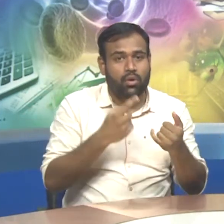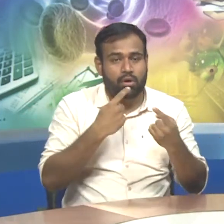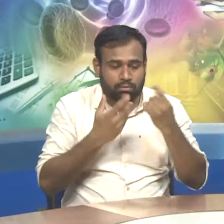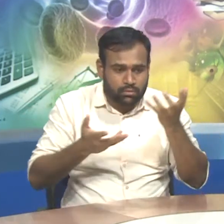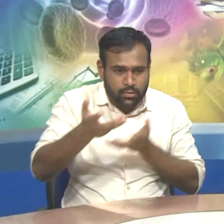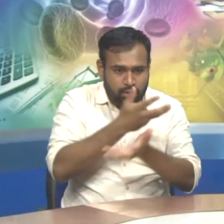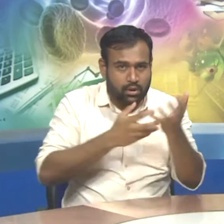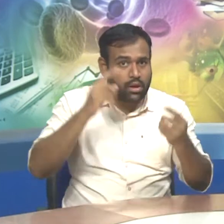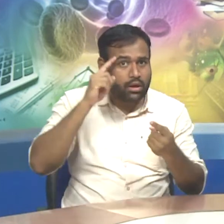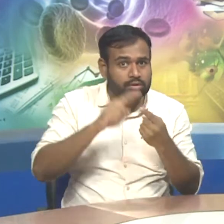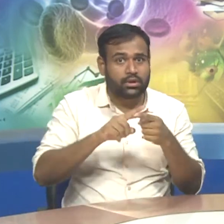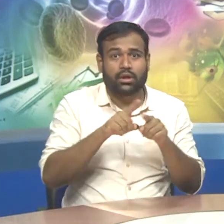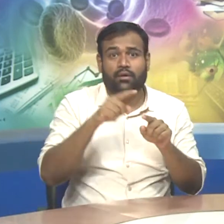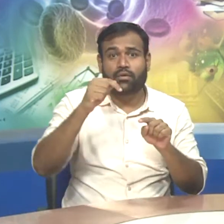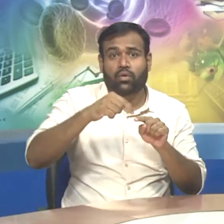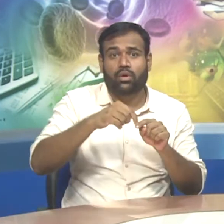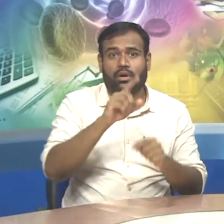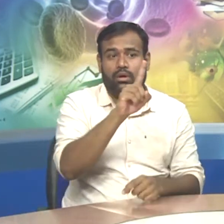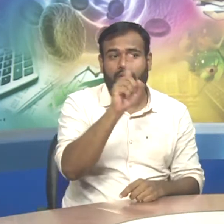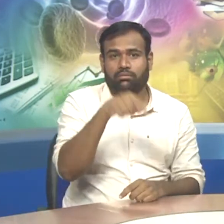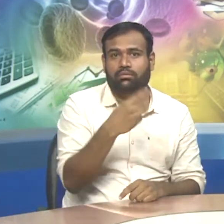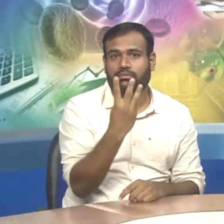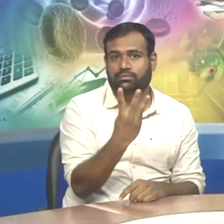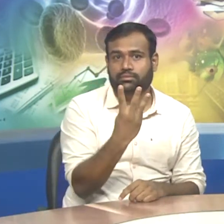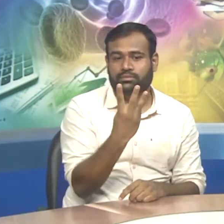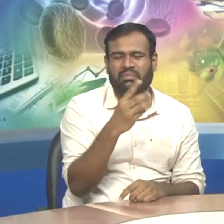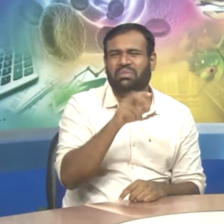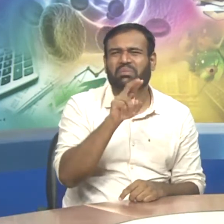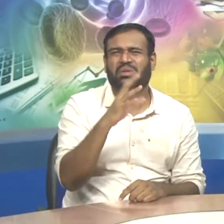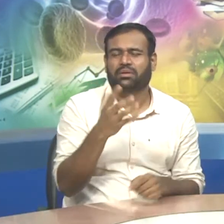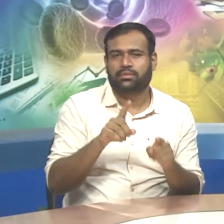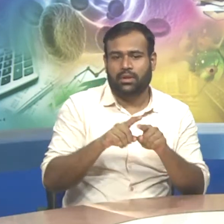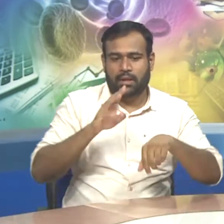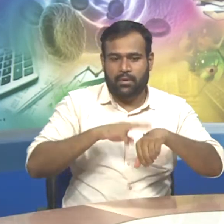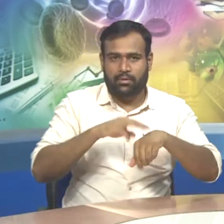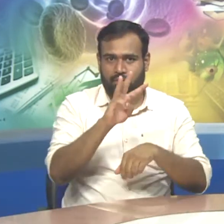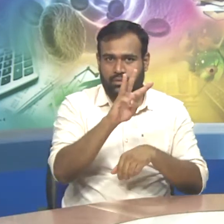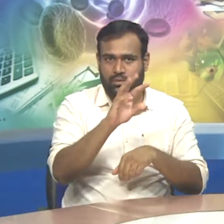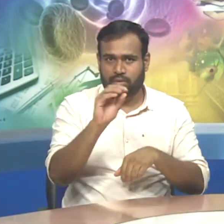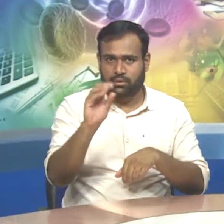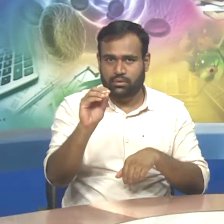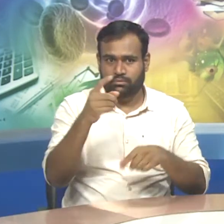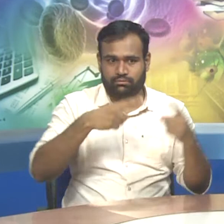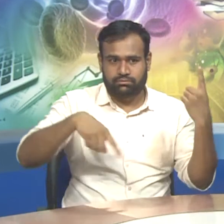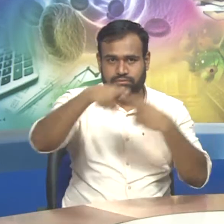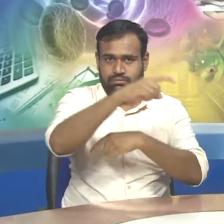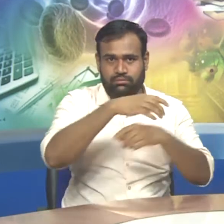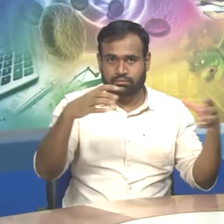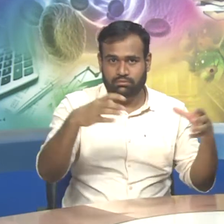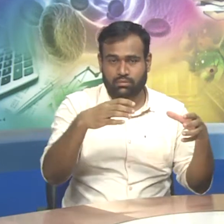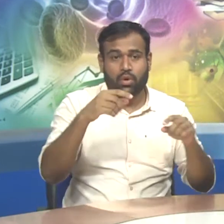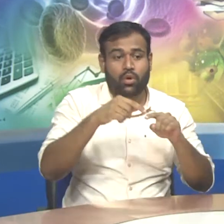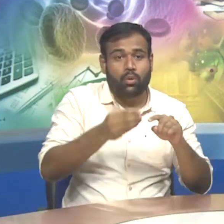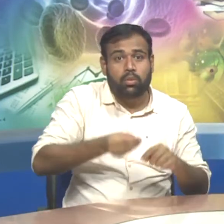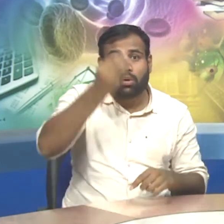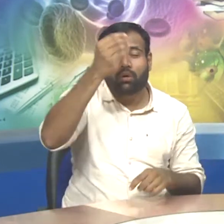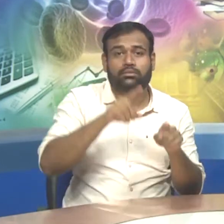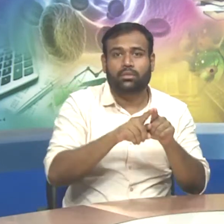a majority of not less than 2/3 of the members of the Assembly present and voting,